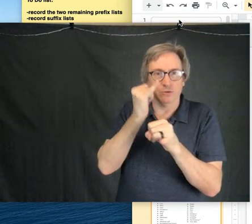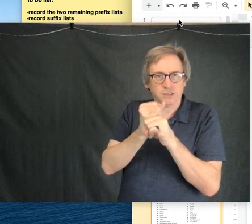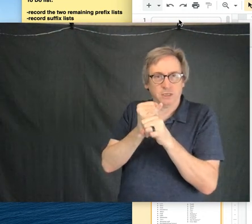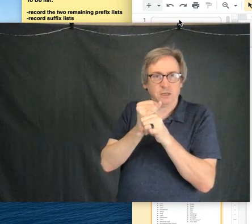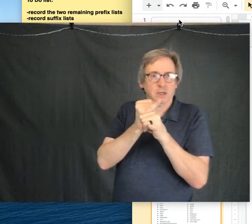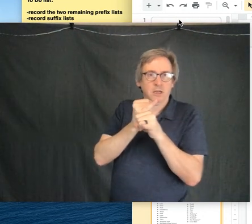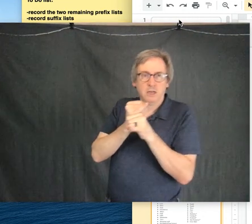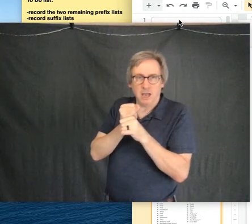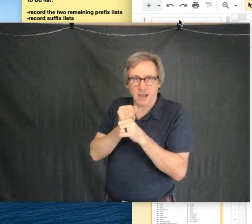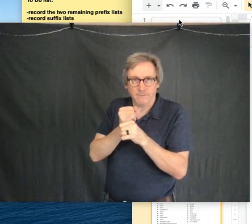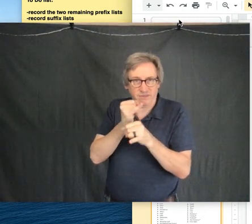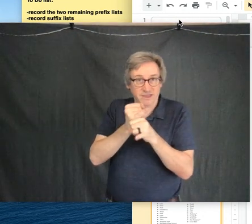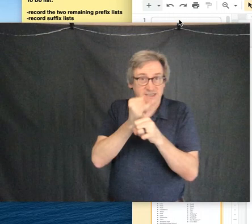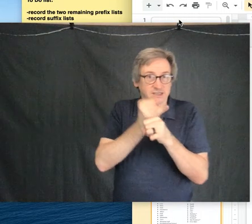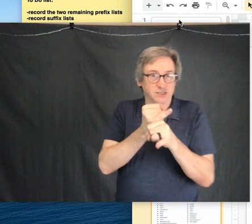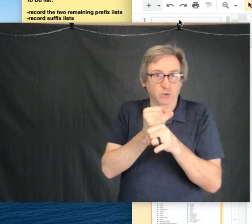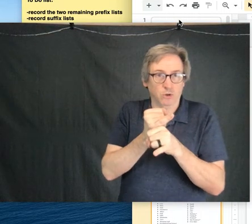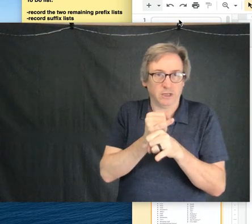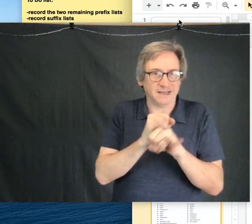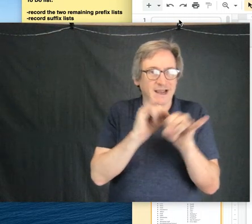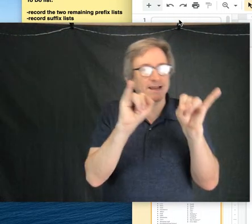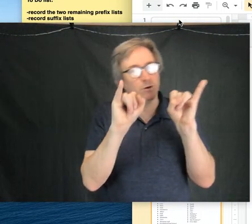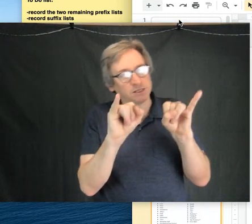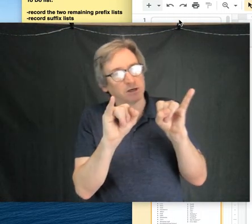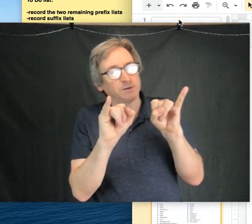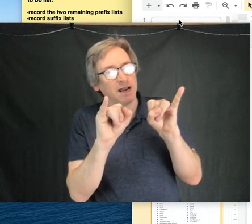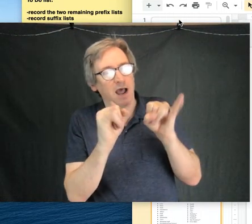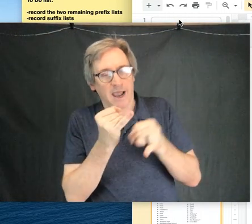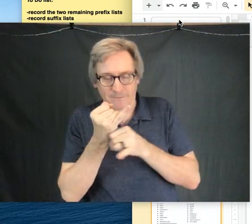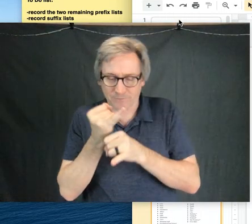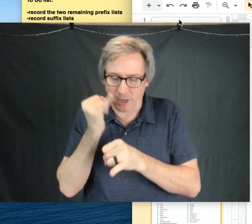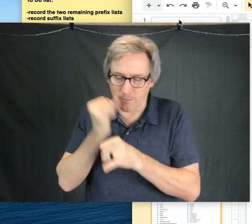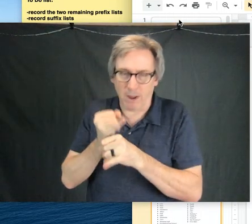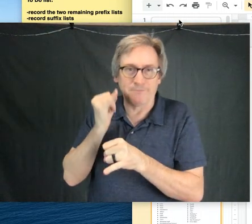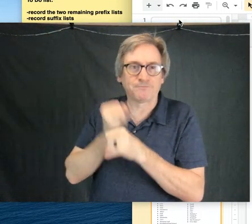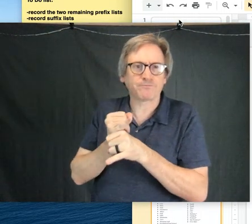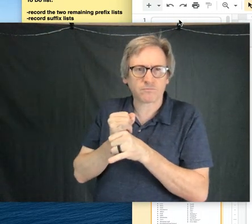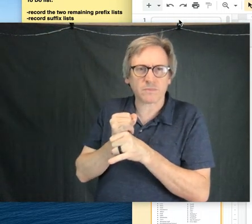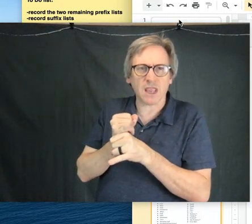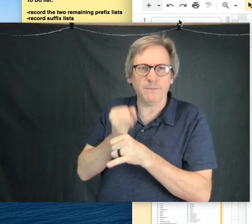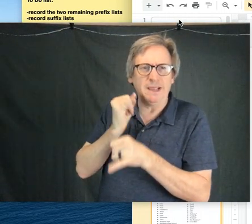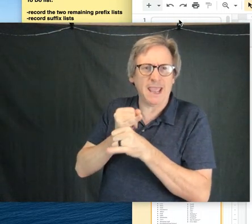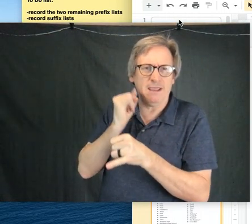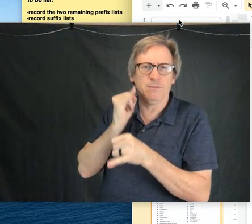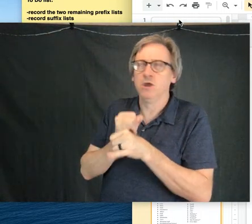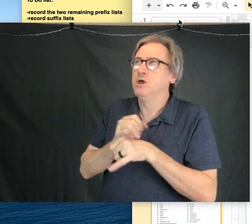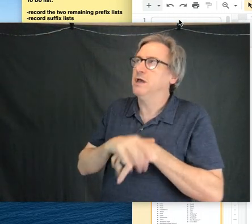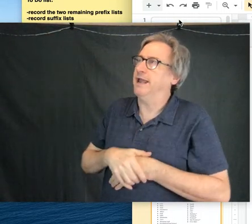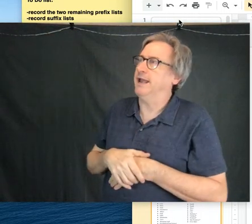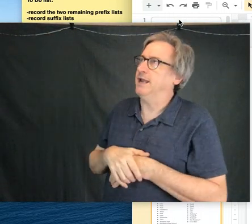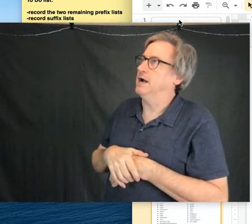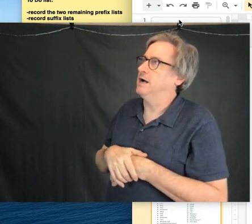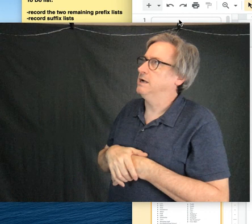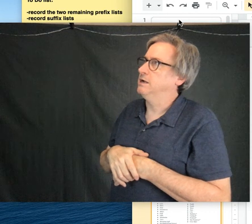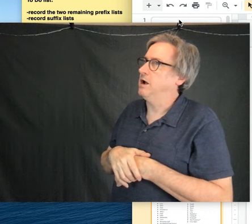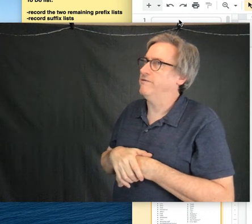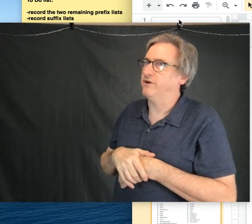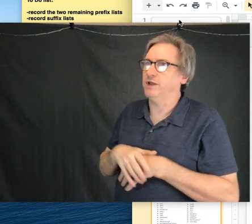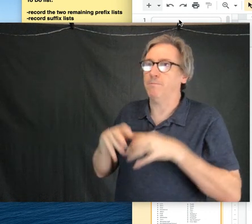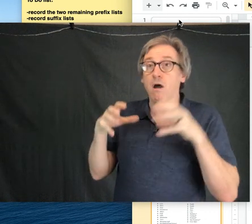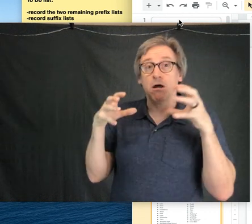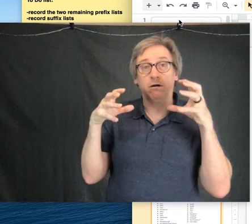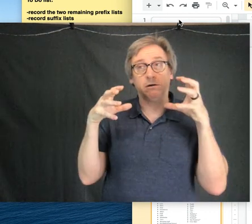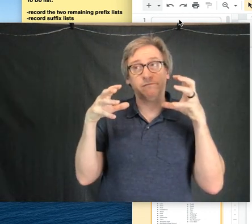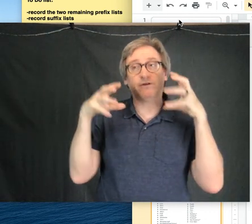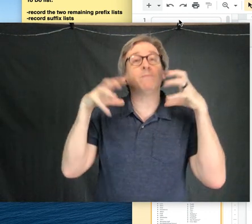would use this as school. I know it starts with an I, but it became a